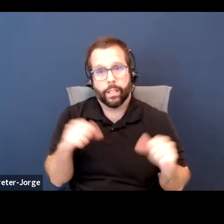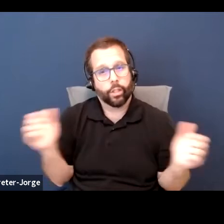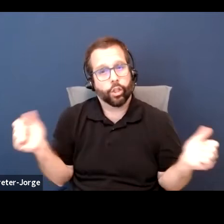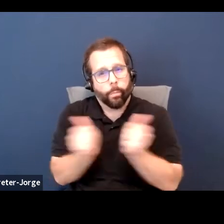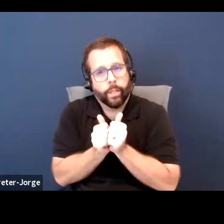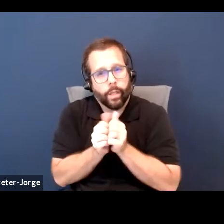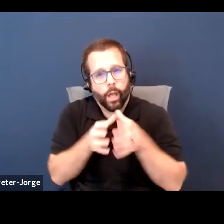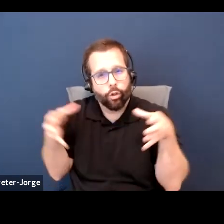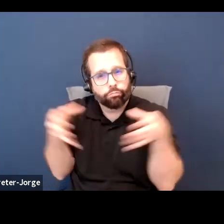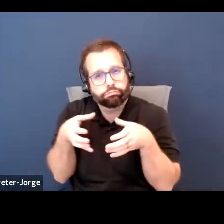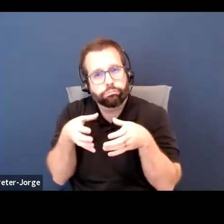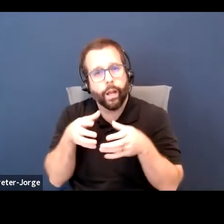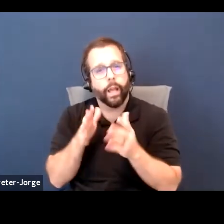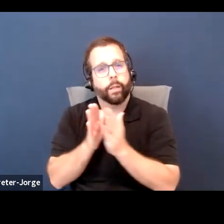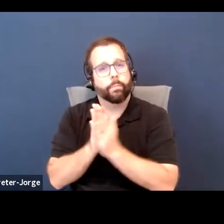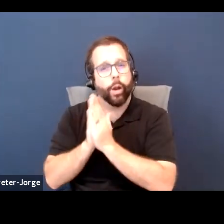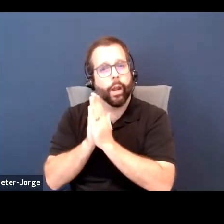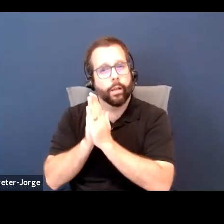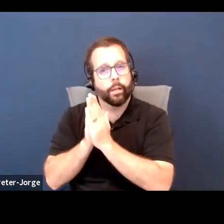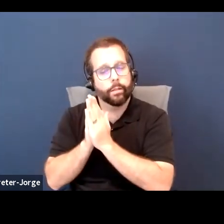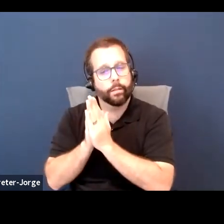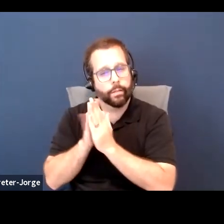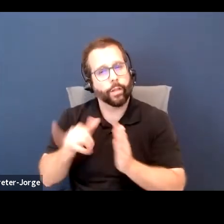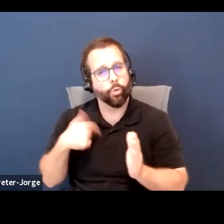so that's what this song is for.